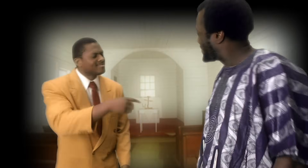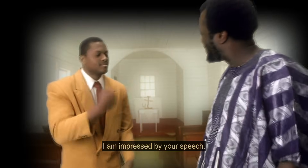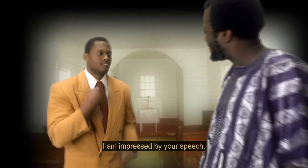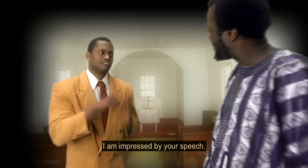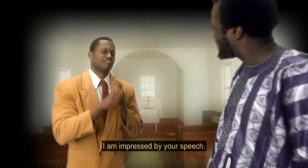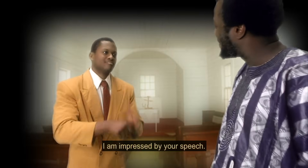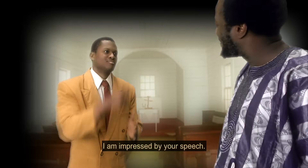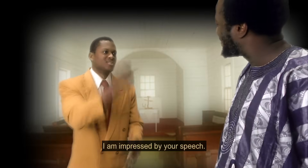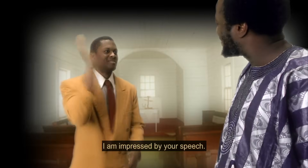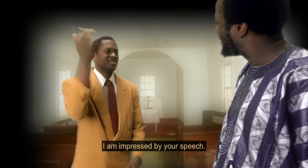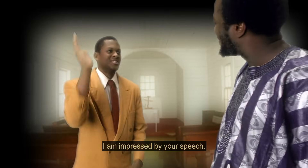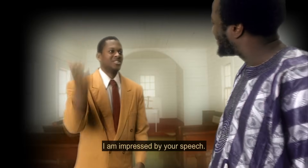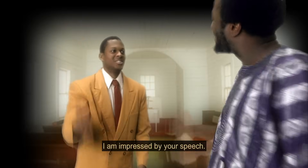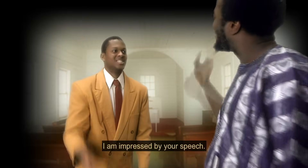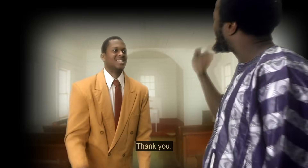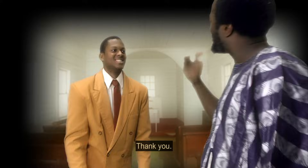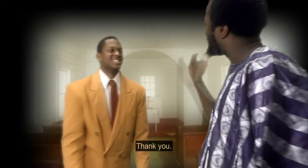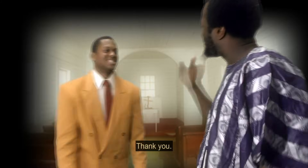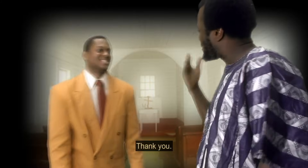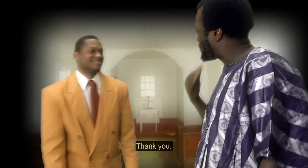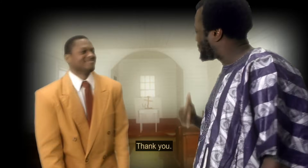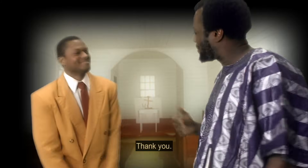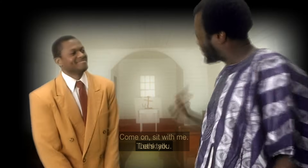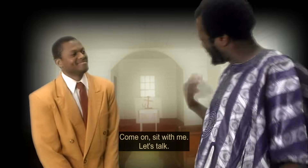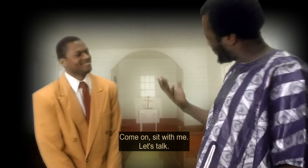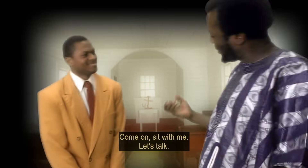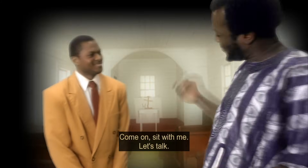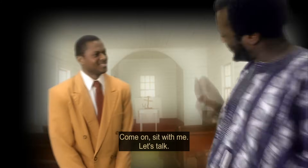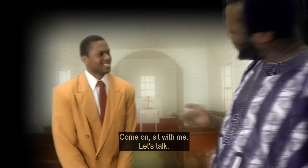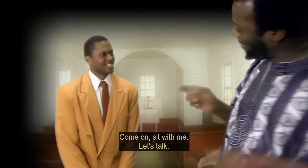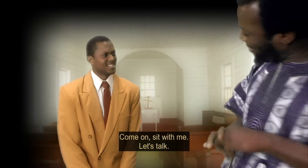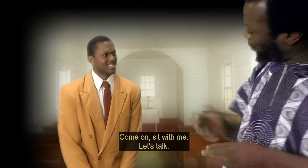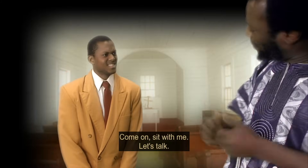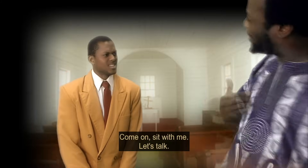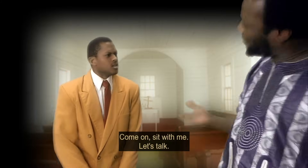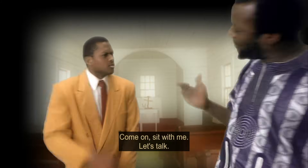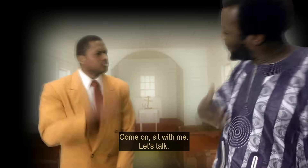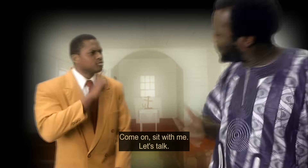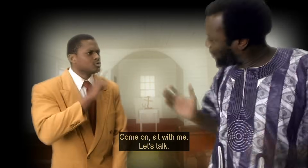I was impressed by the speech. Thank you. Come on, sit with me. Let's talk.